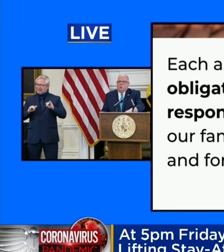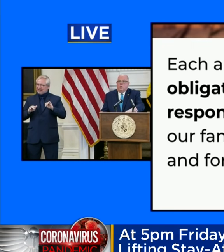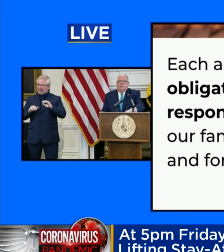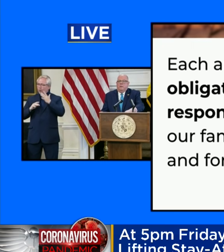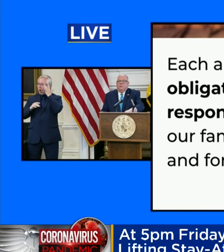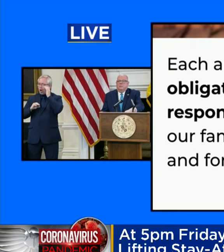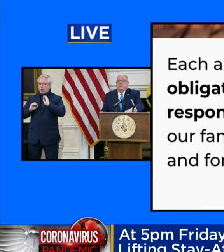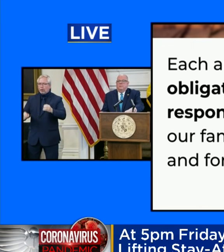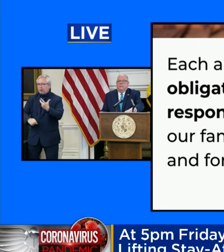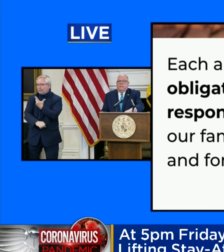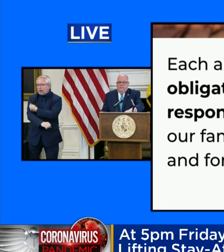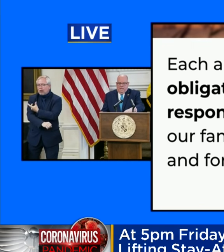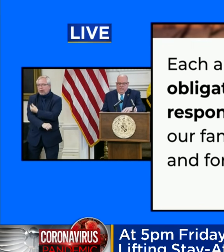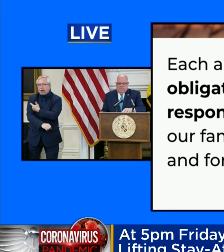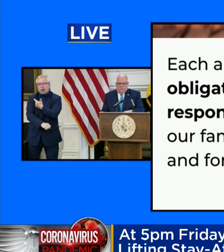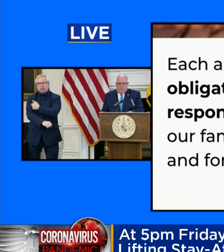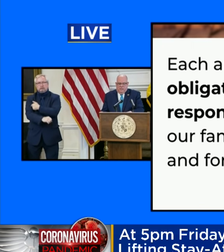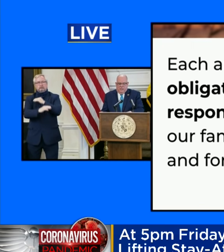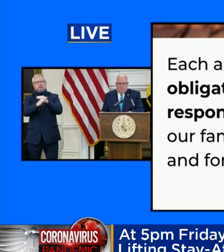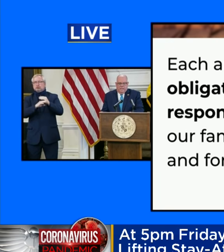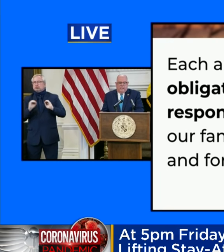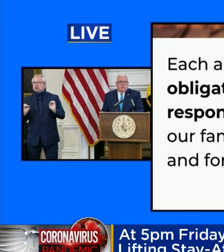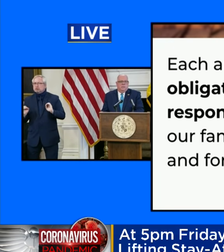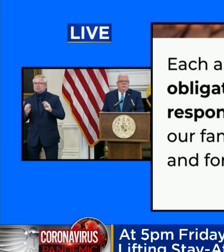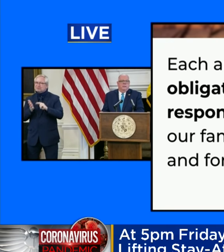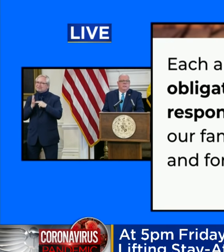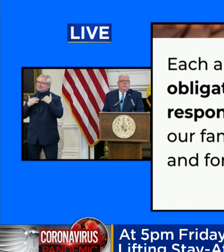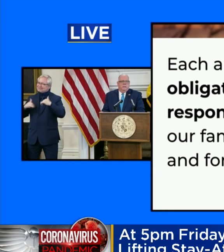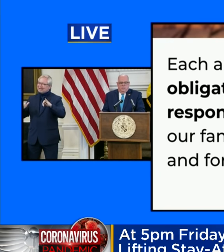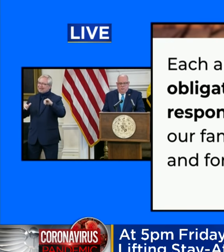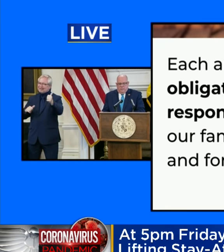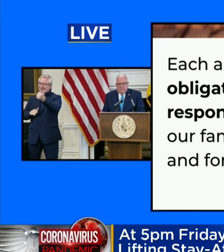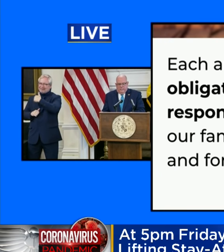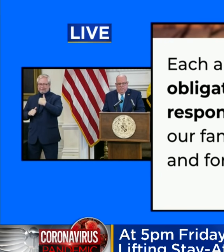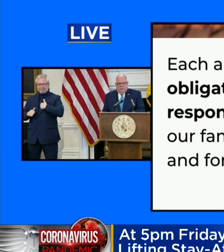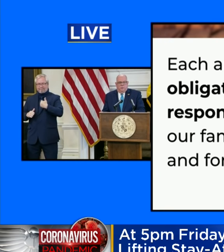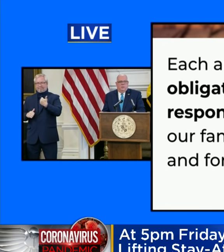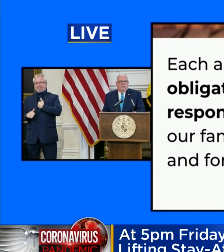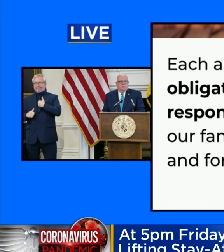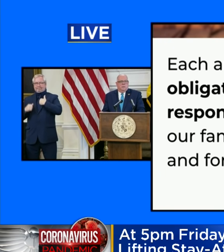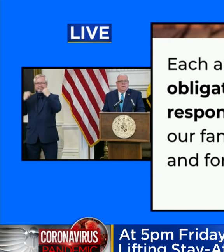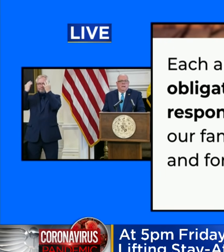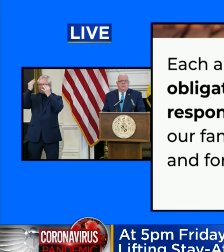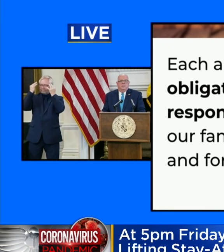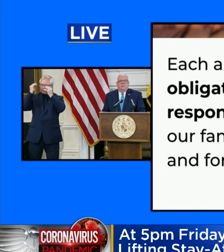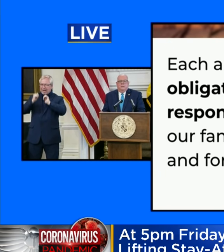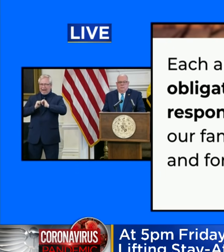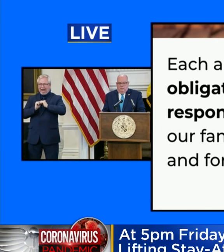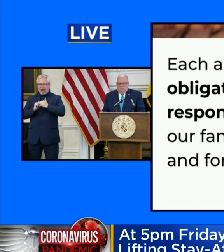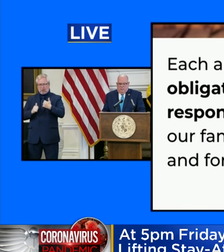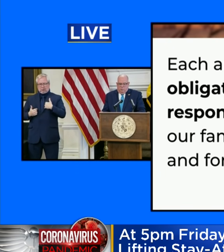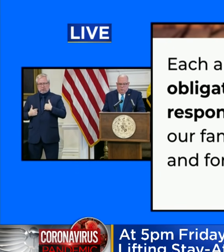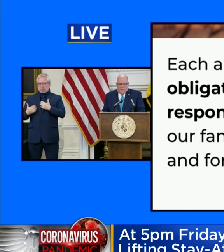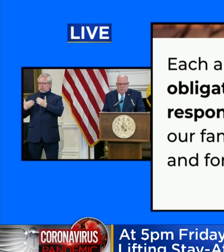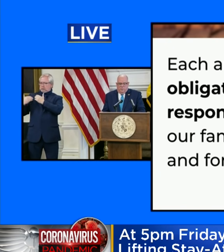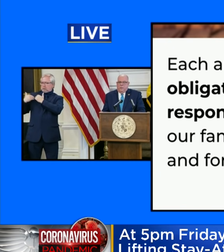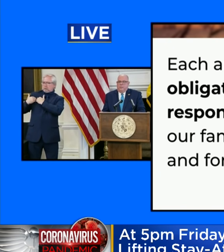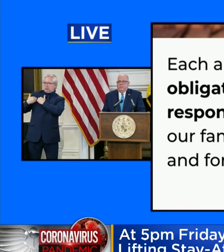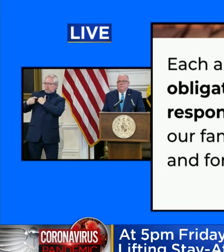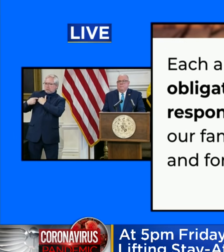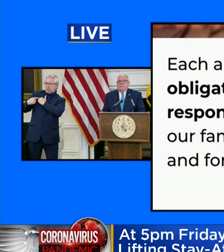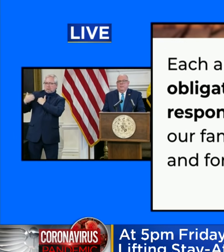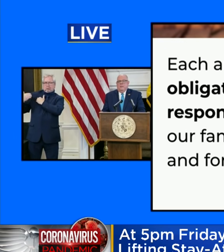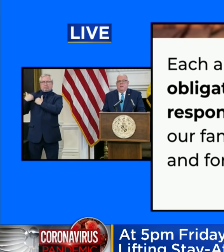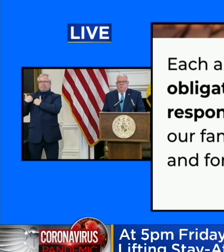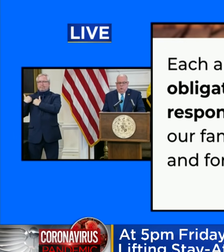and every one of us has an obligation to continue to exercise